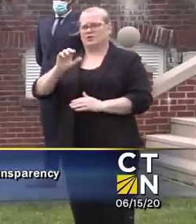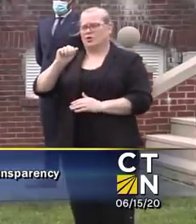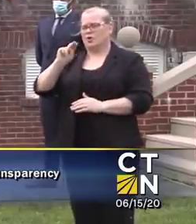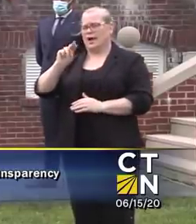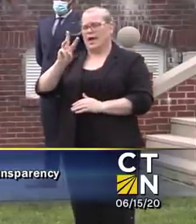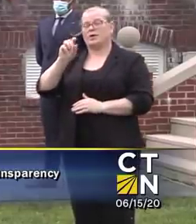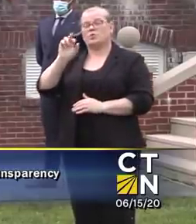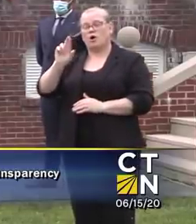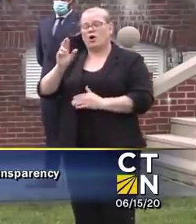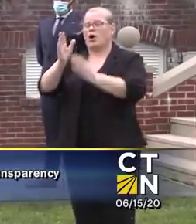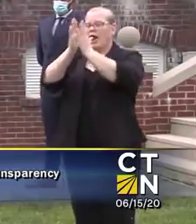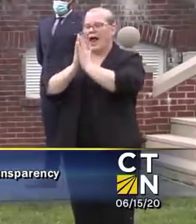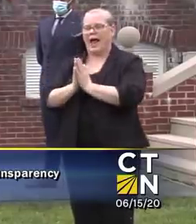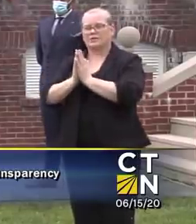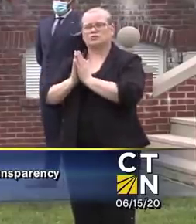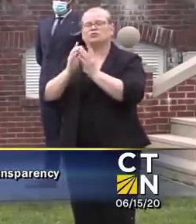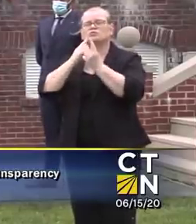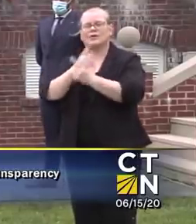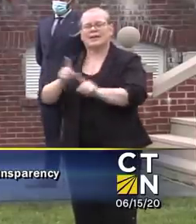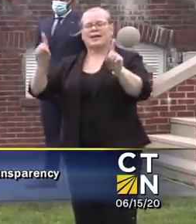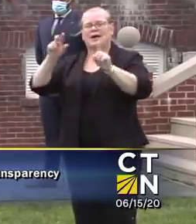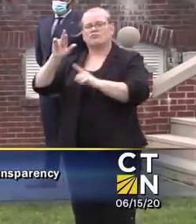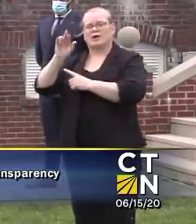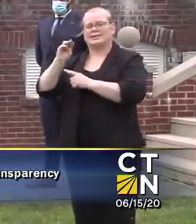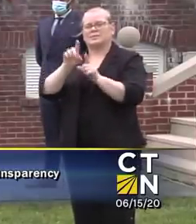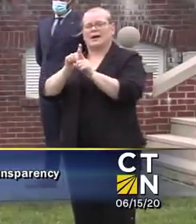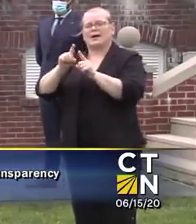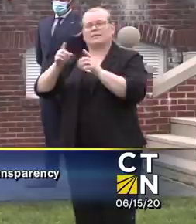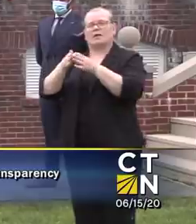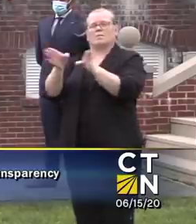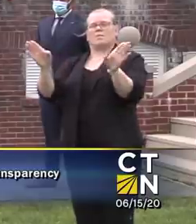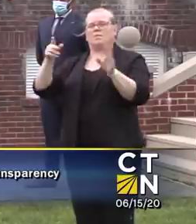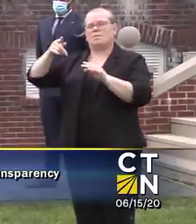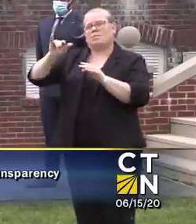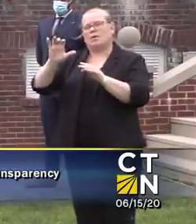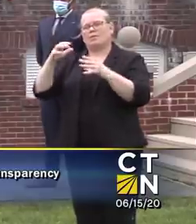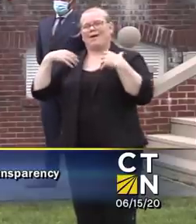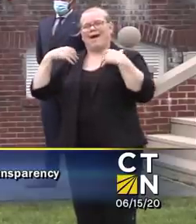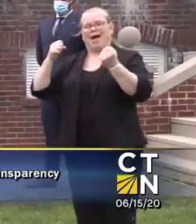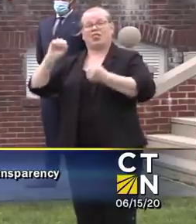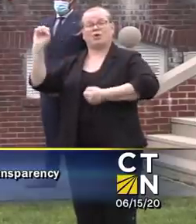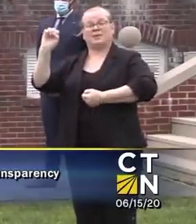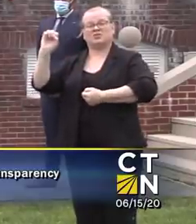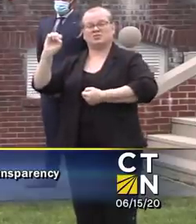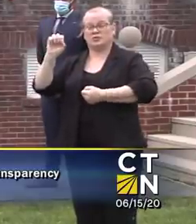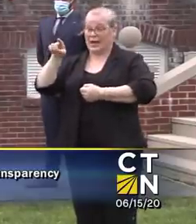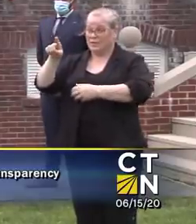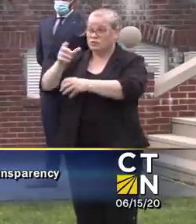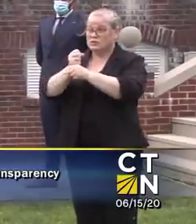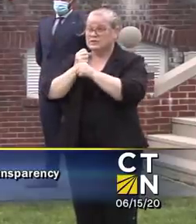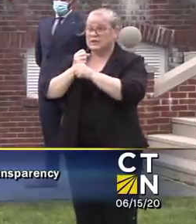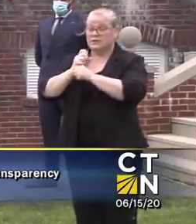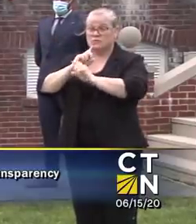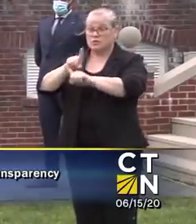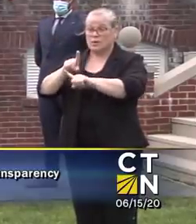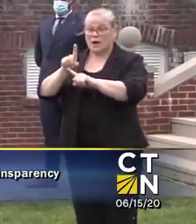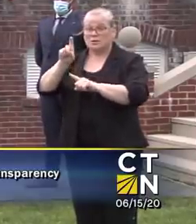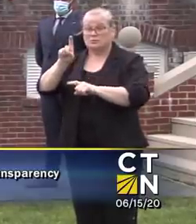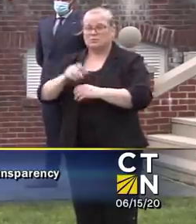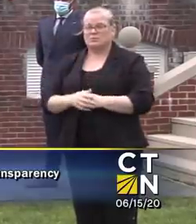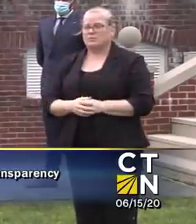that letter? Do you have any response to him already? I think I've said a number of times that there are two highly